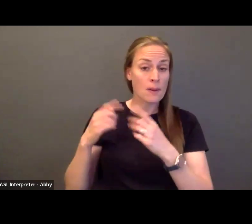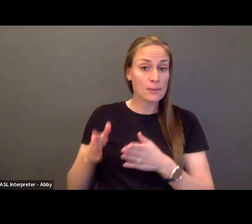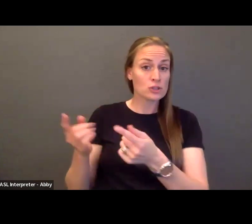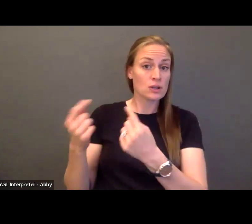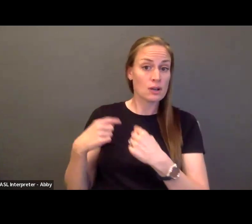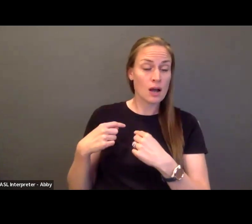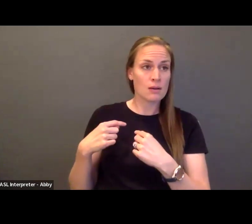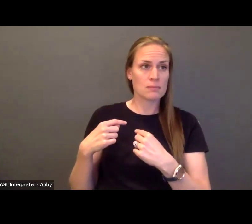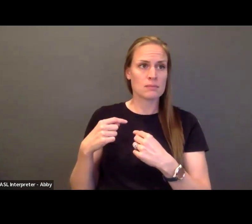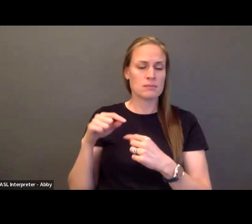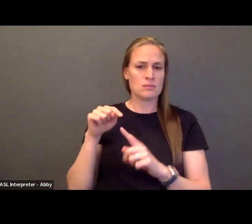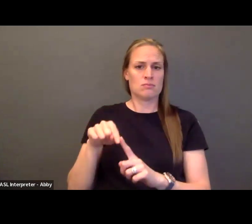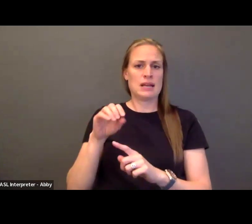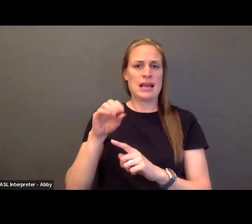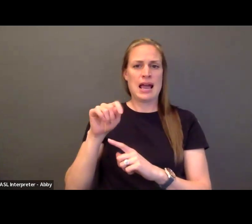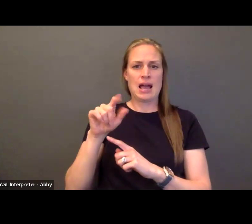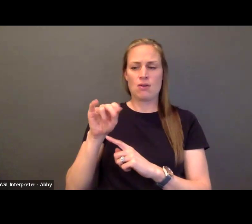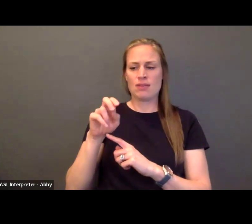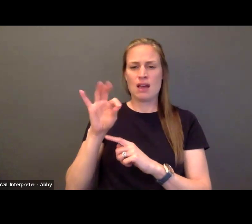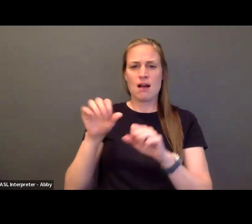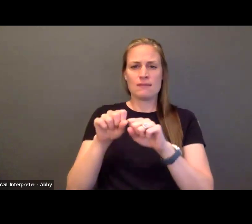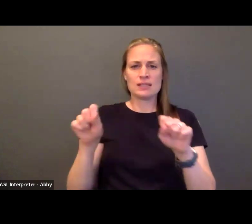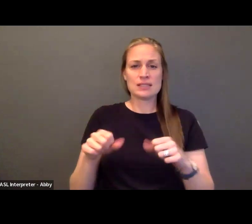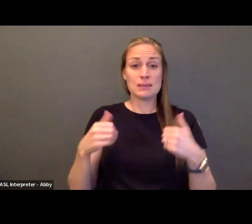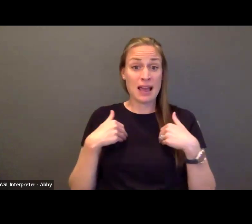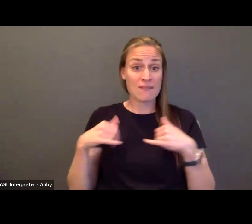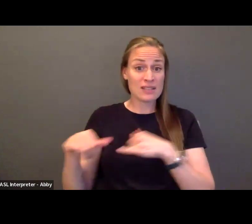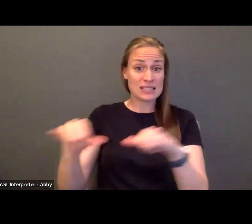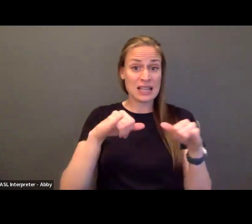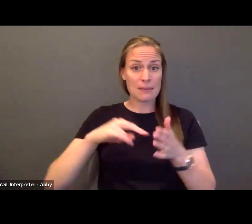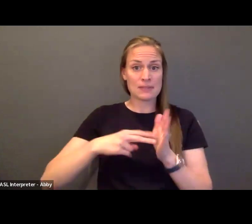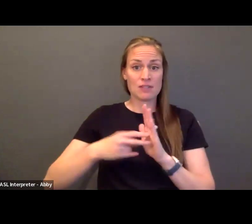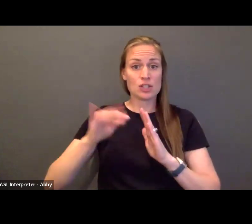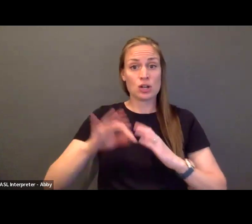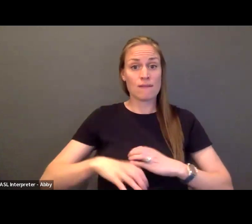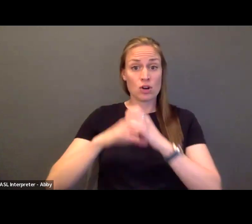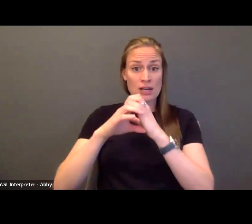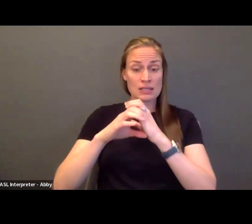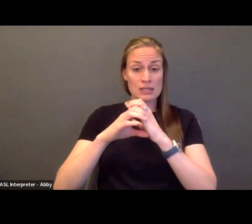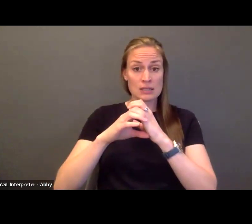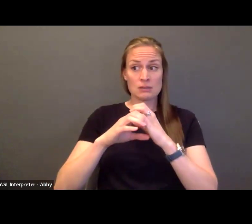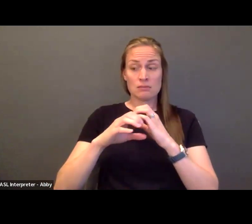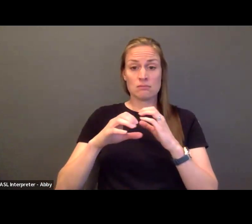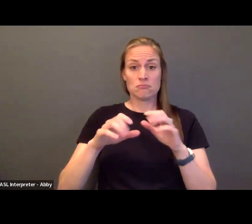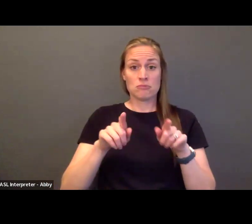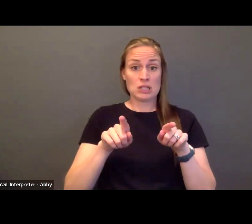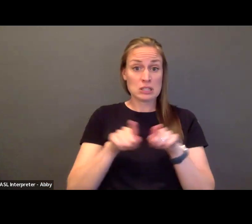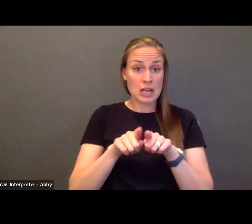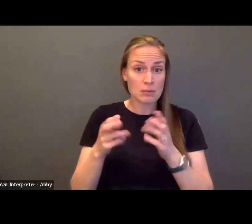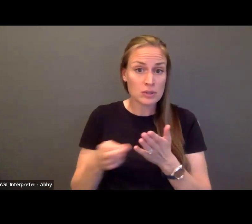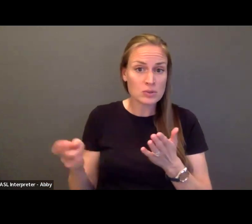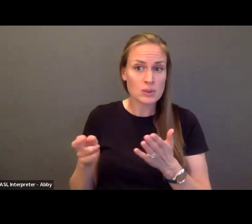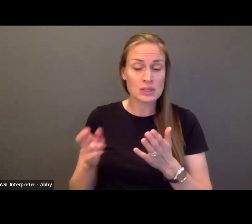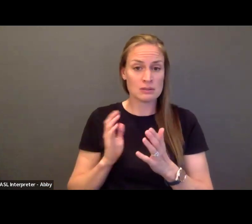have the same definition of crisis? Do they all have resources? And do they all think their role is the same? Or are you going to get something different if you